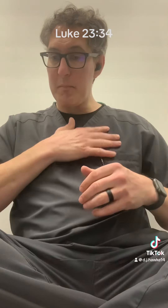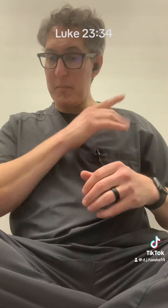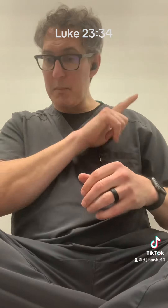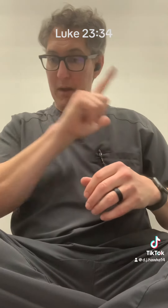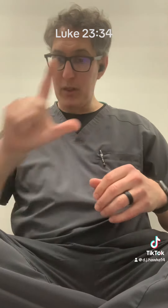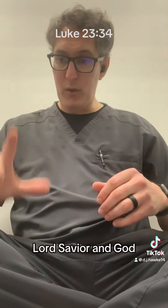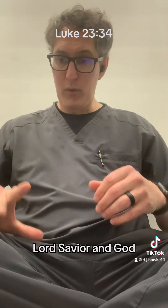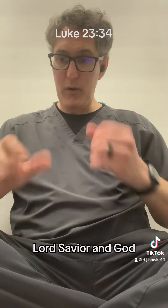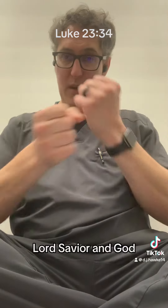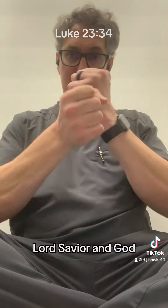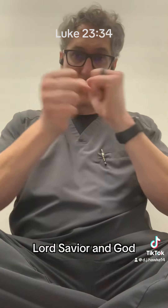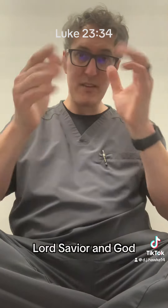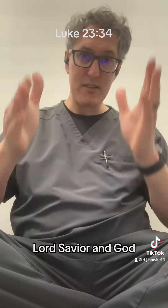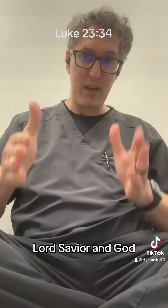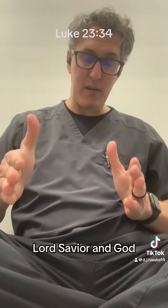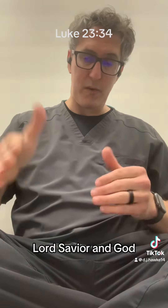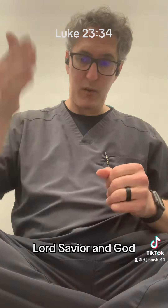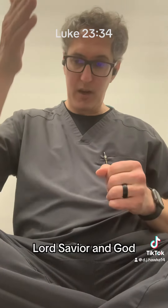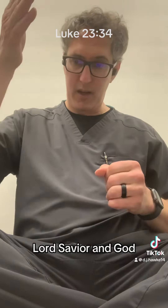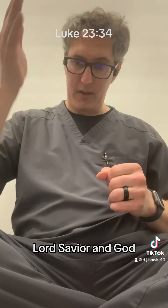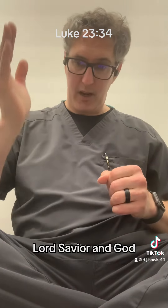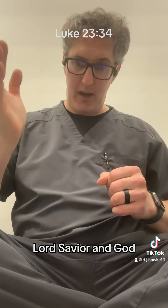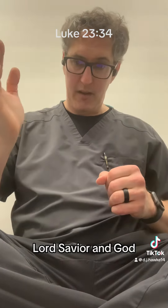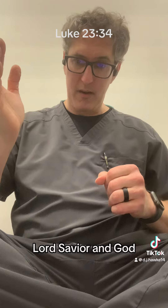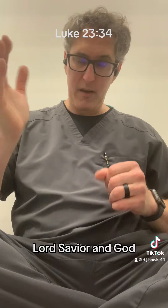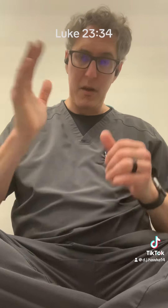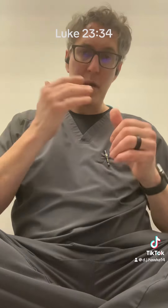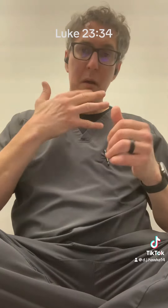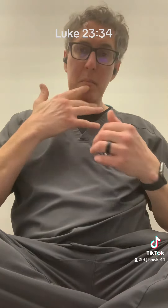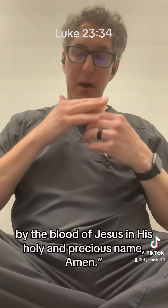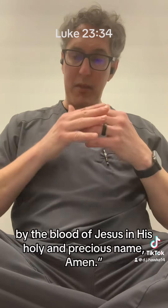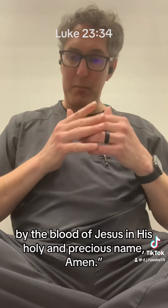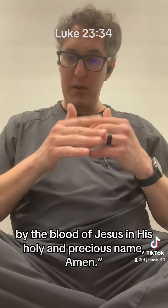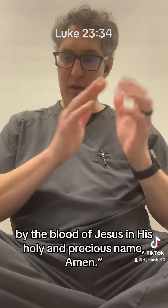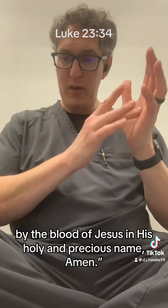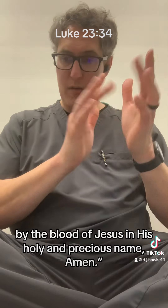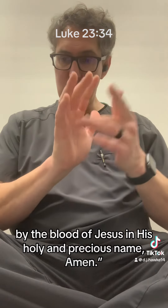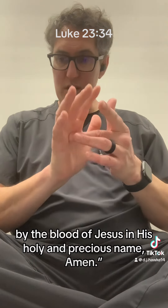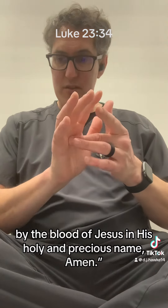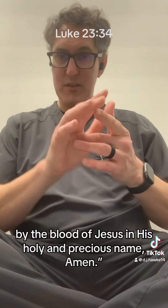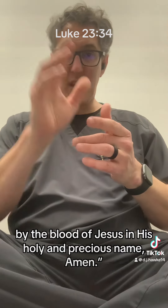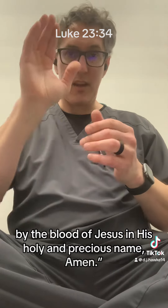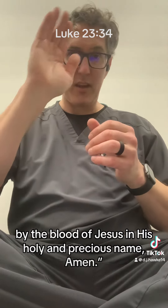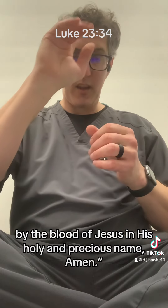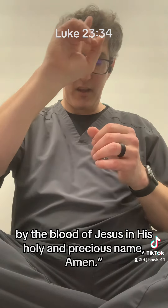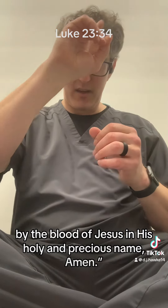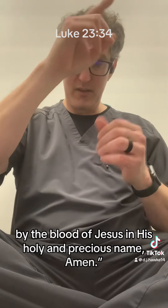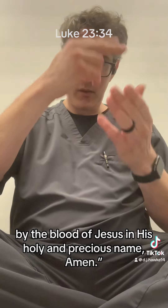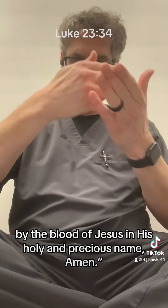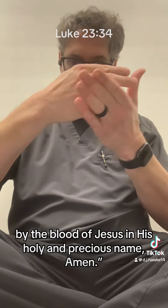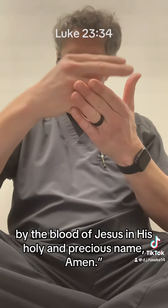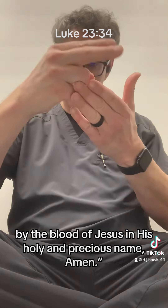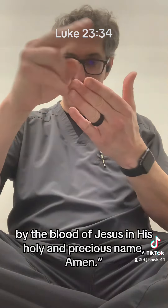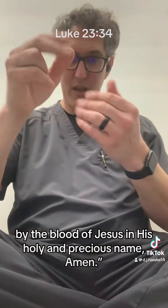Be my Lord, Savior, and God. By the blood of Jesus and in his holy